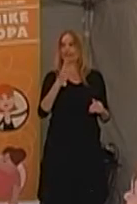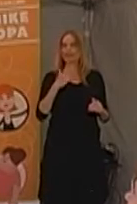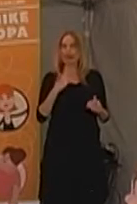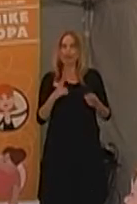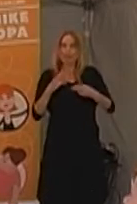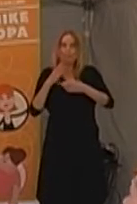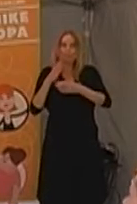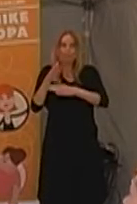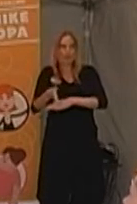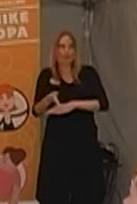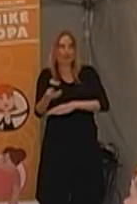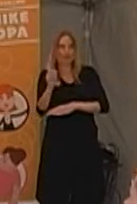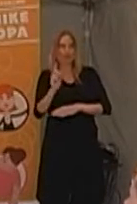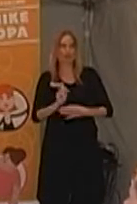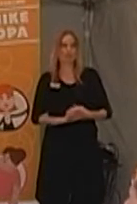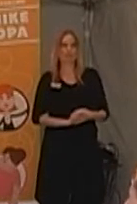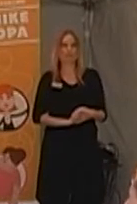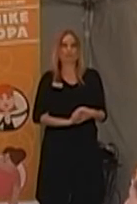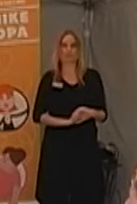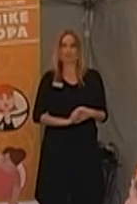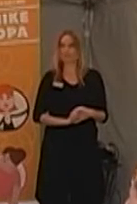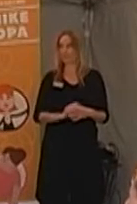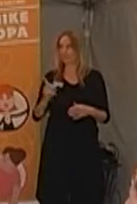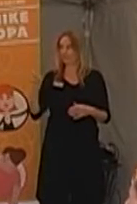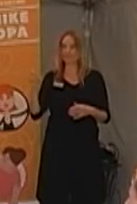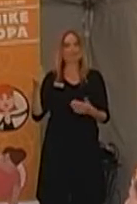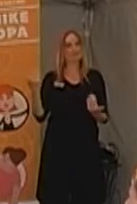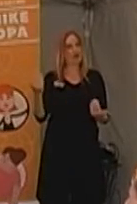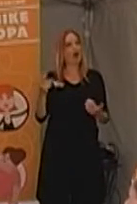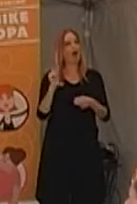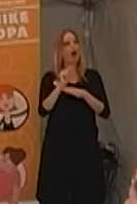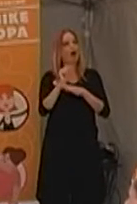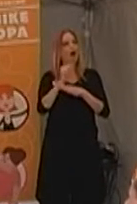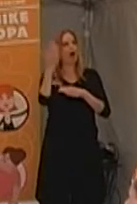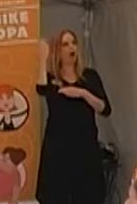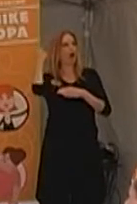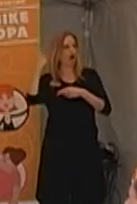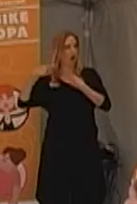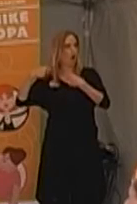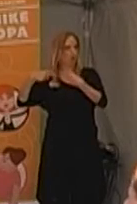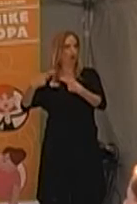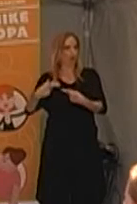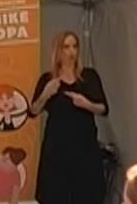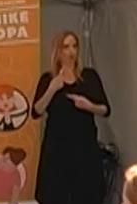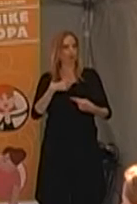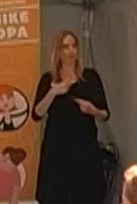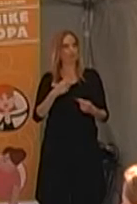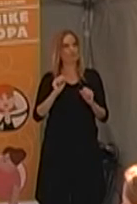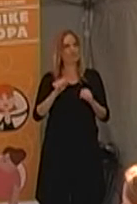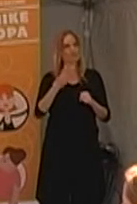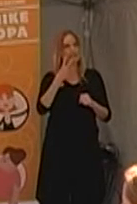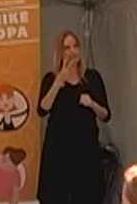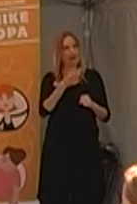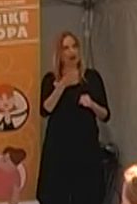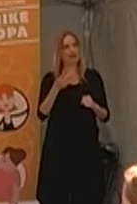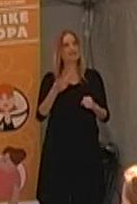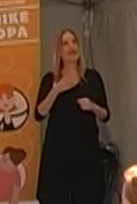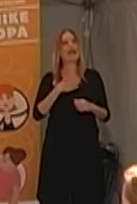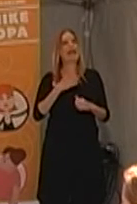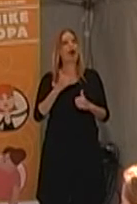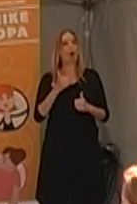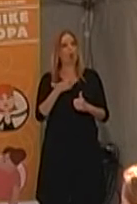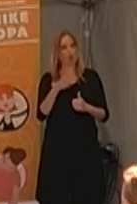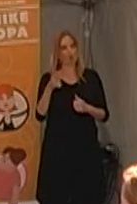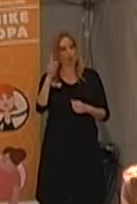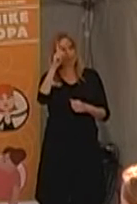add anything, feel more than welcome to. Historically seen, you could say that the welfare state, or this